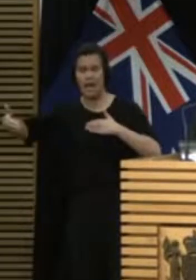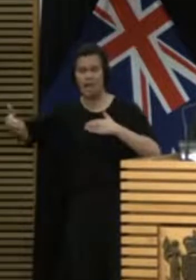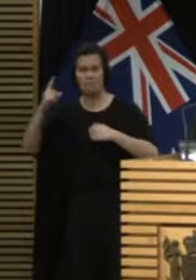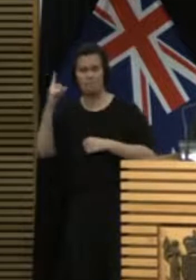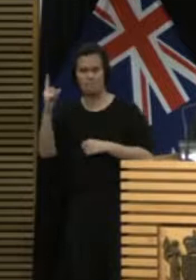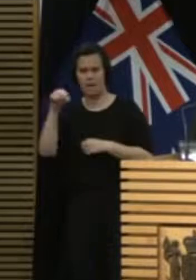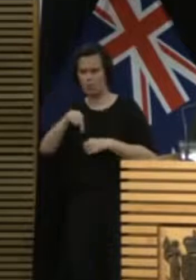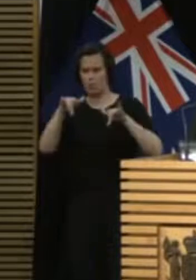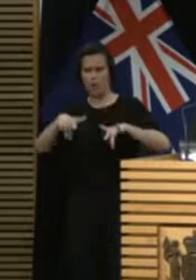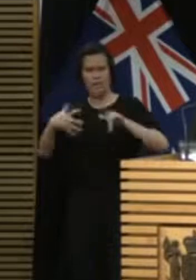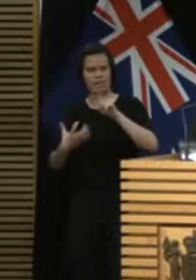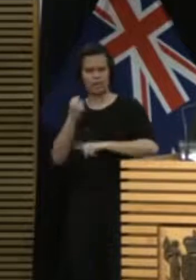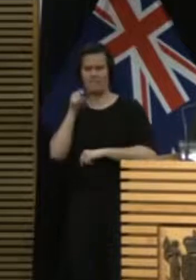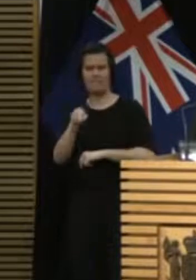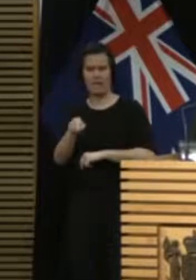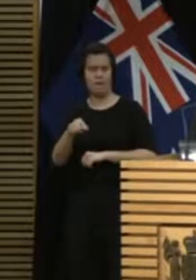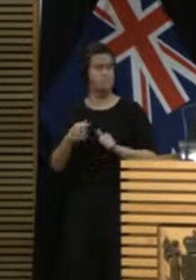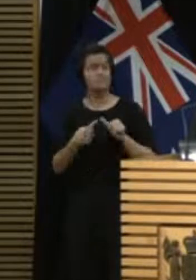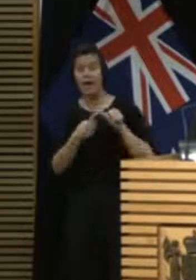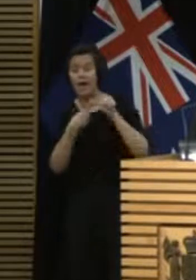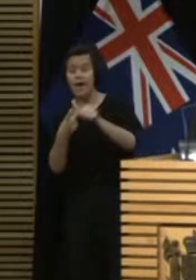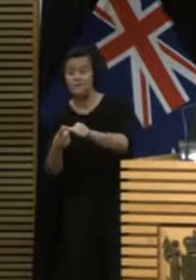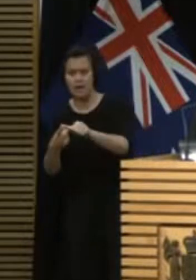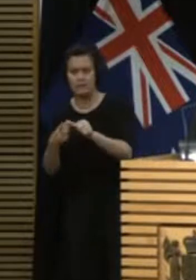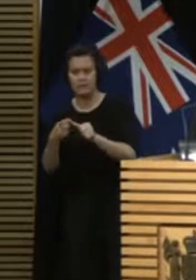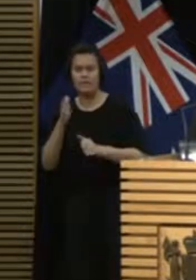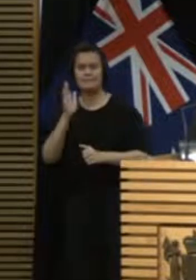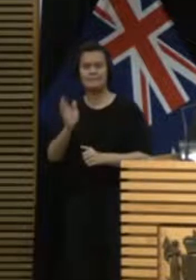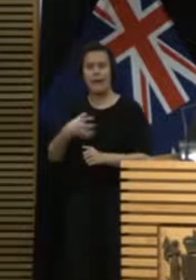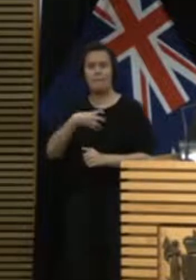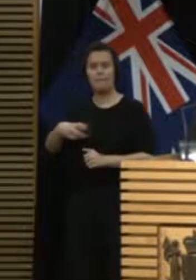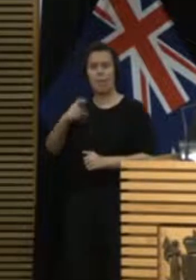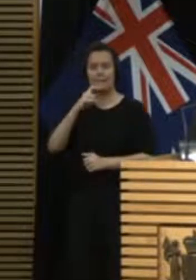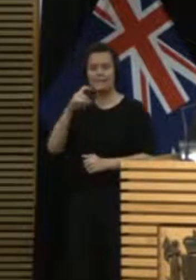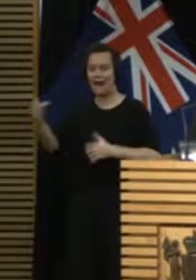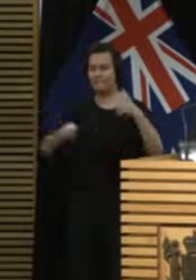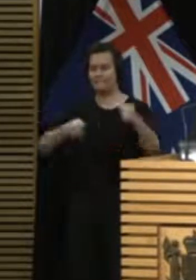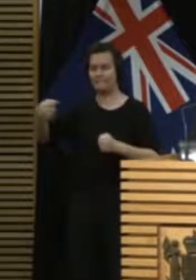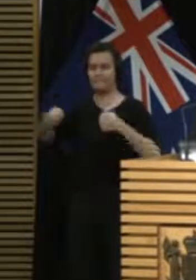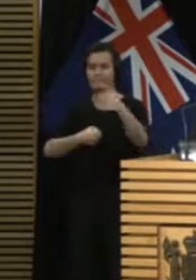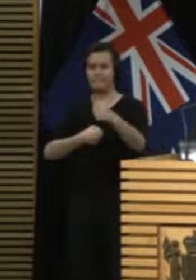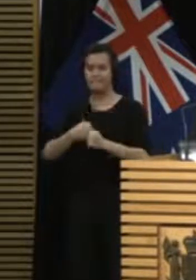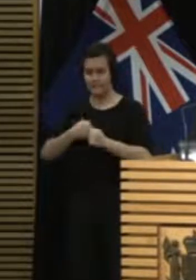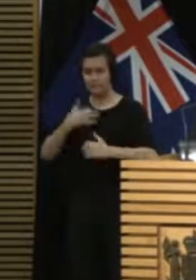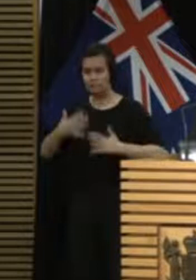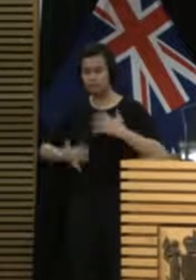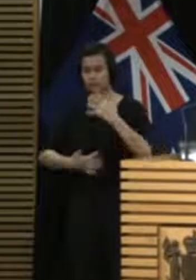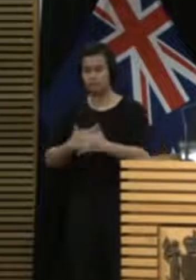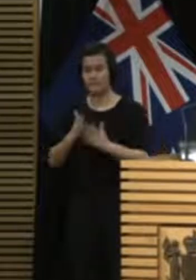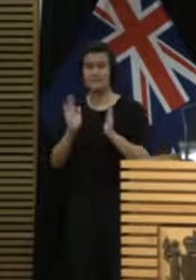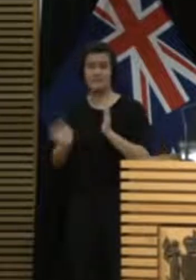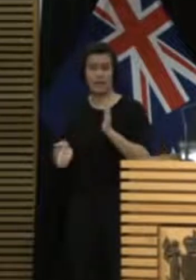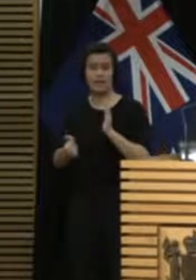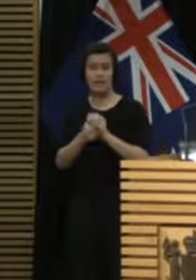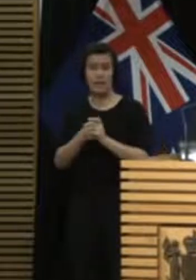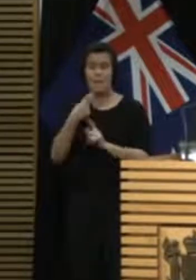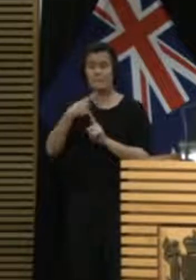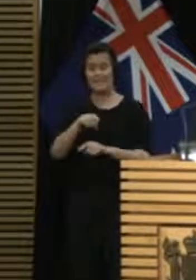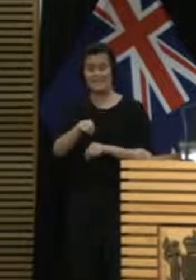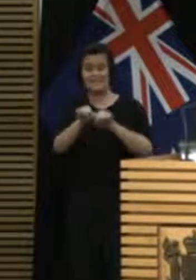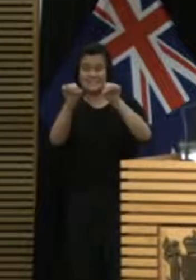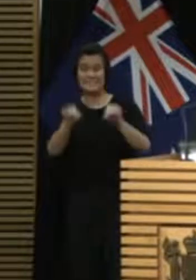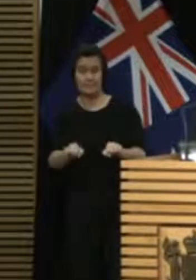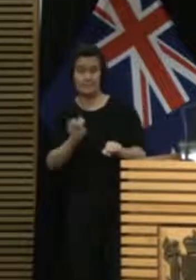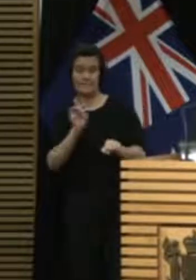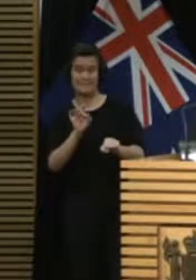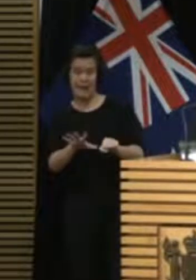capacity right from the start of the outbreak and continue to, and continue to evolve the way we use the contact tracing system. And